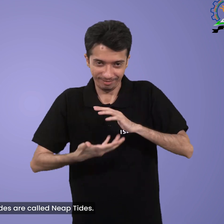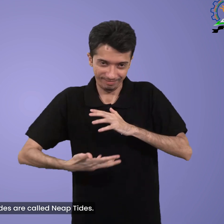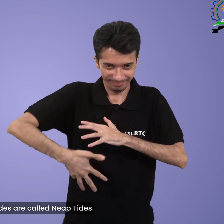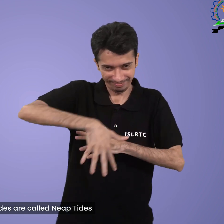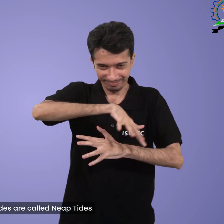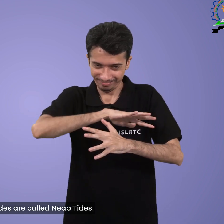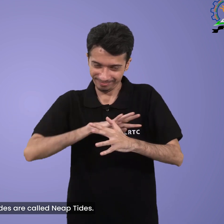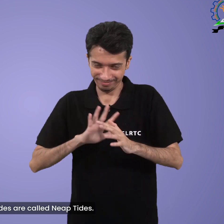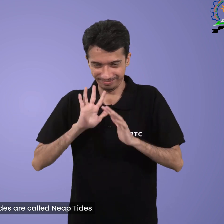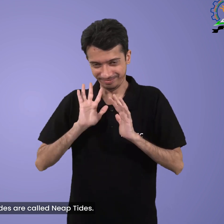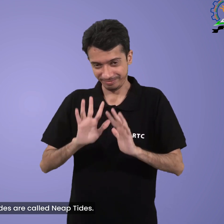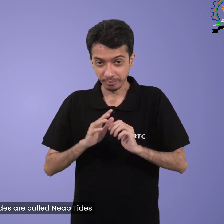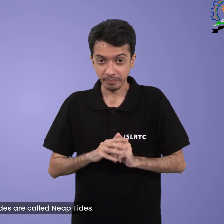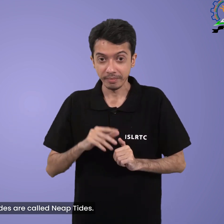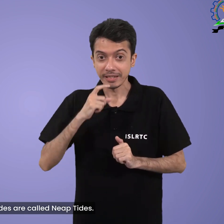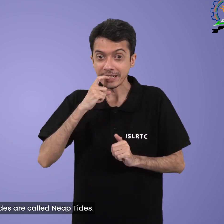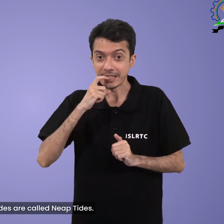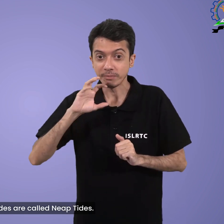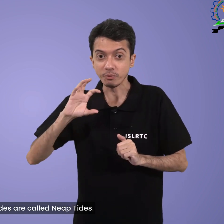These tides are called neap tides.